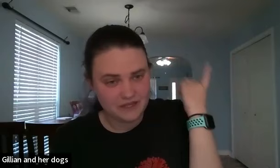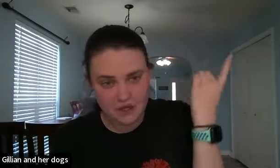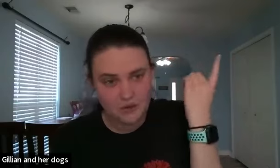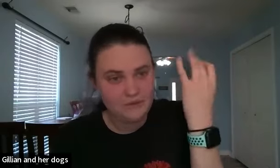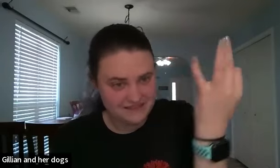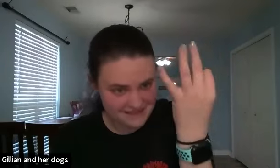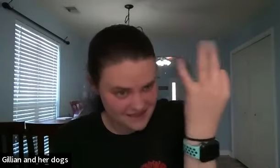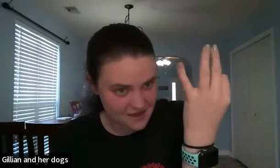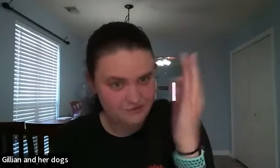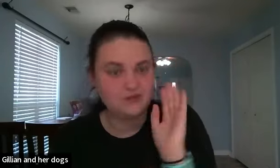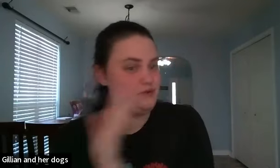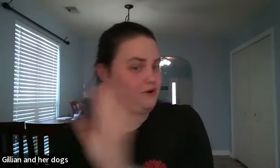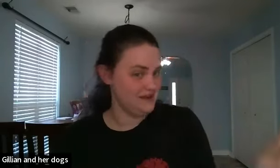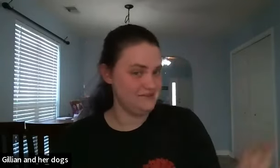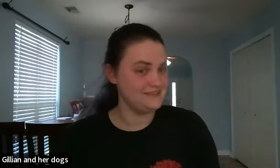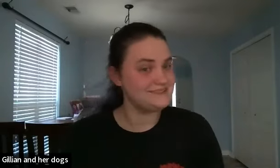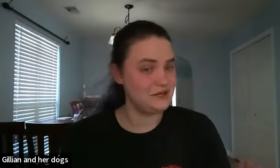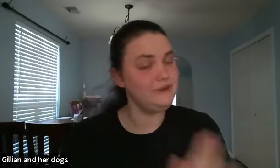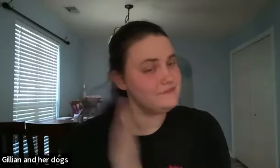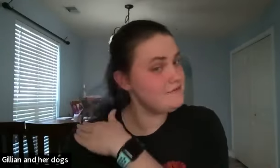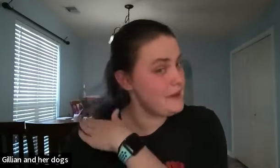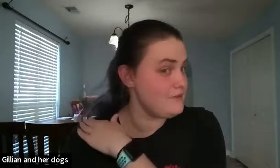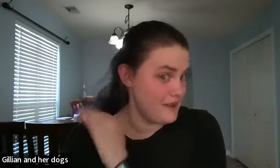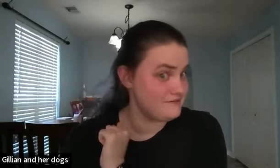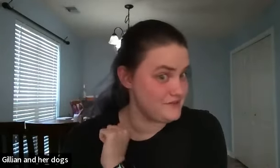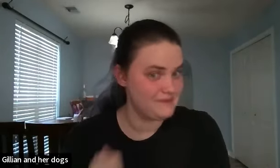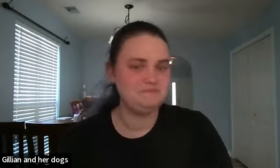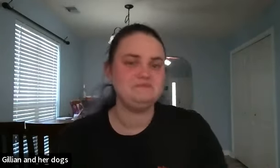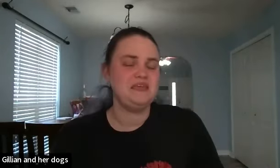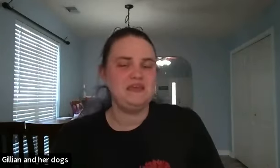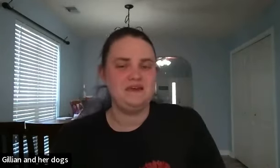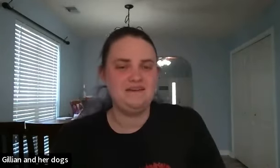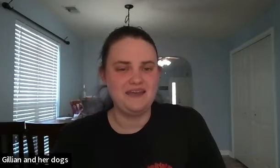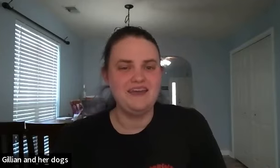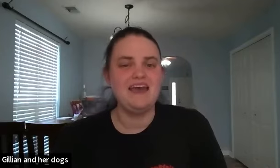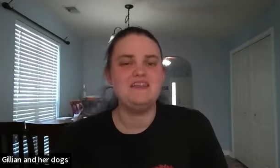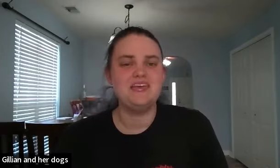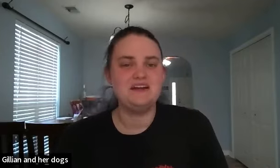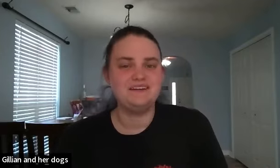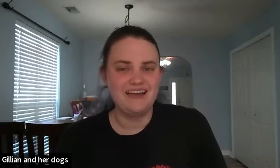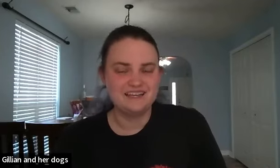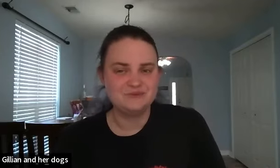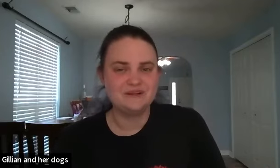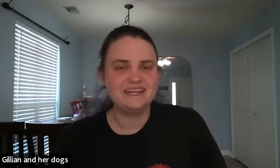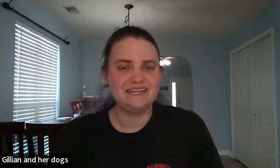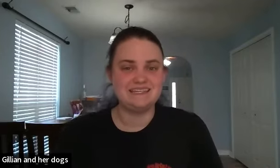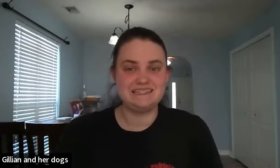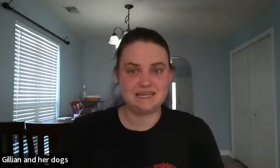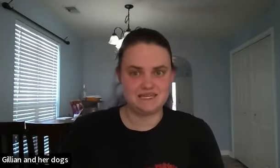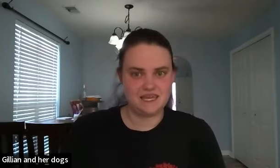like, no, it's the F, but you all got it right. So, you know, give yourself a pat on the back for that. Okay. And then our last one is Sunday.